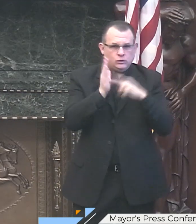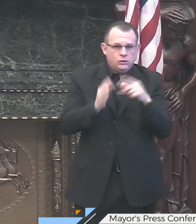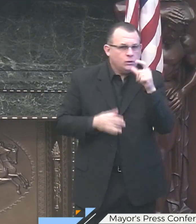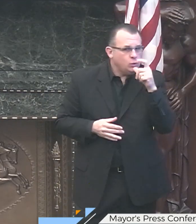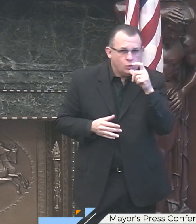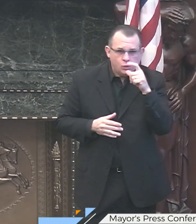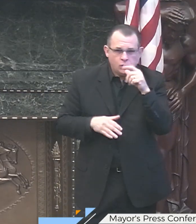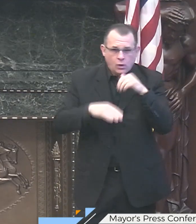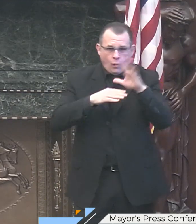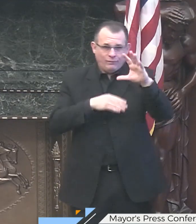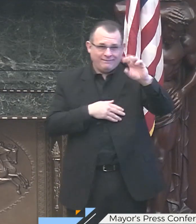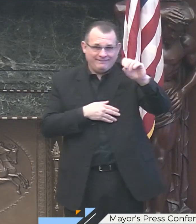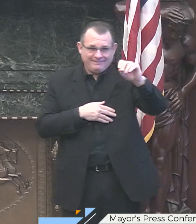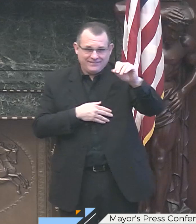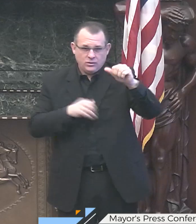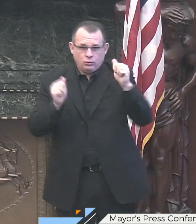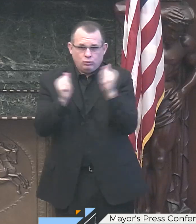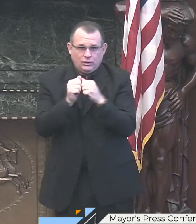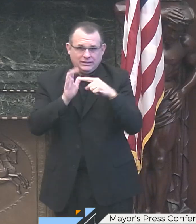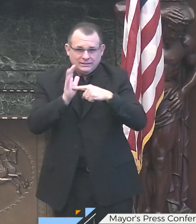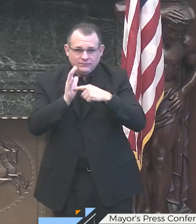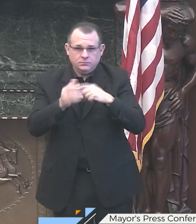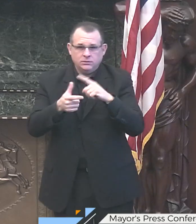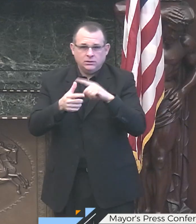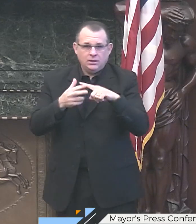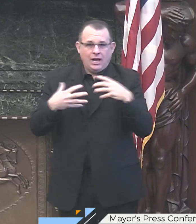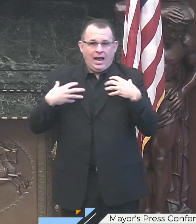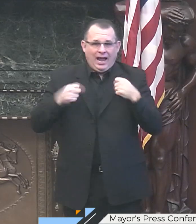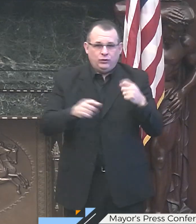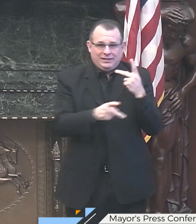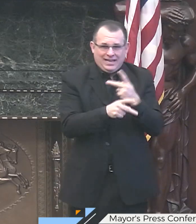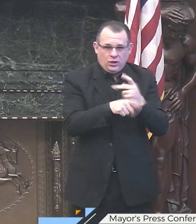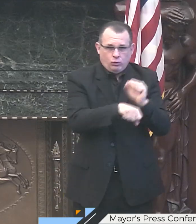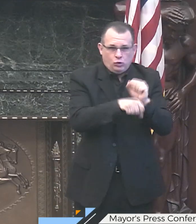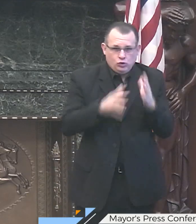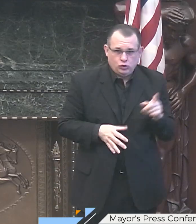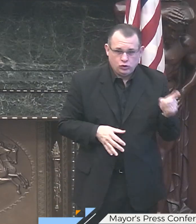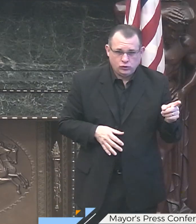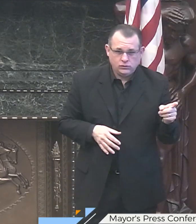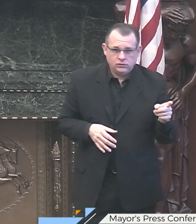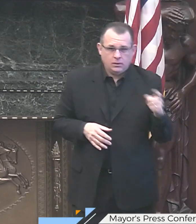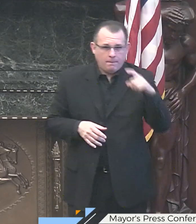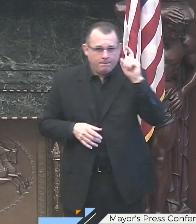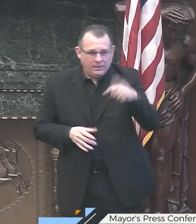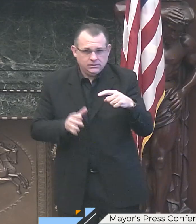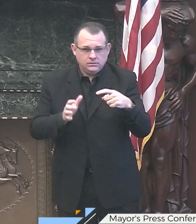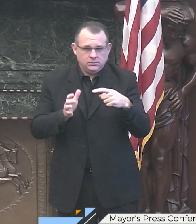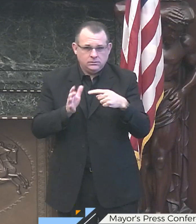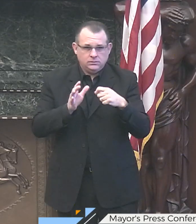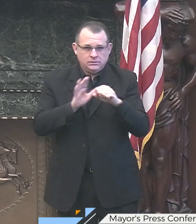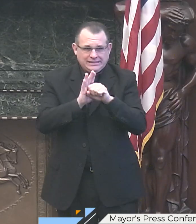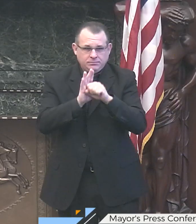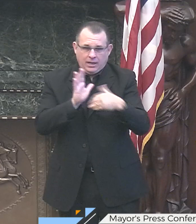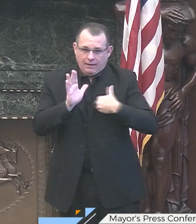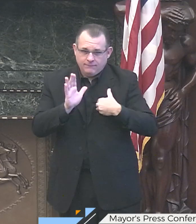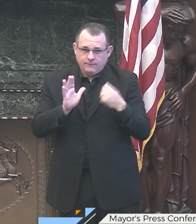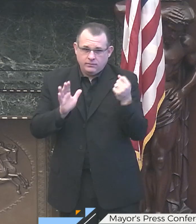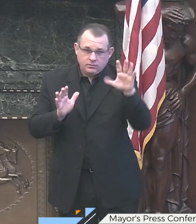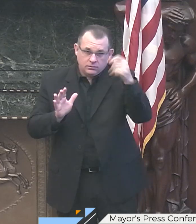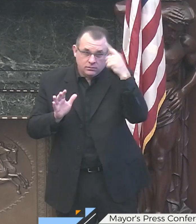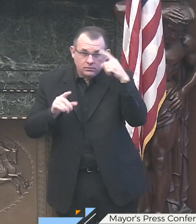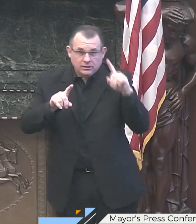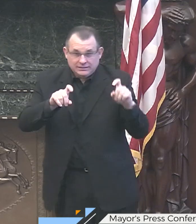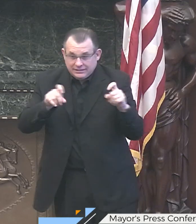are being sent out to commercial laboratories. There is a delay in turnaround. It takes a while. It's about 5 or 6 days before people are receiving their test